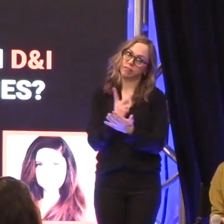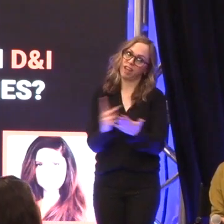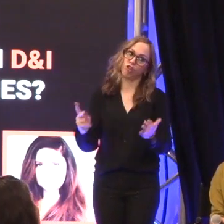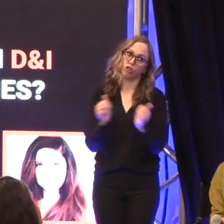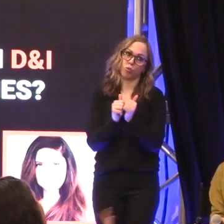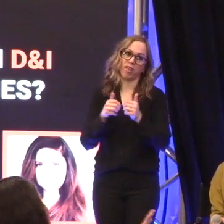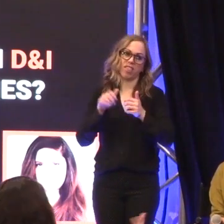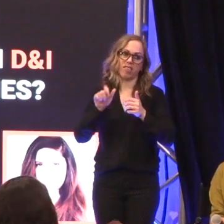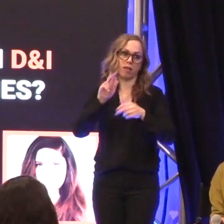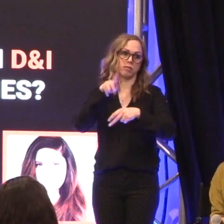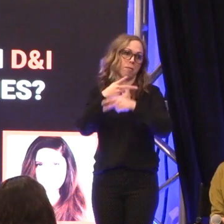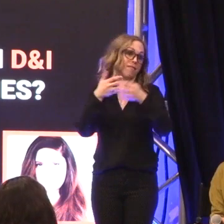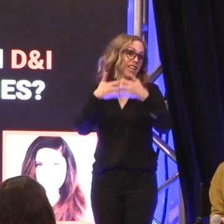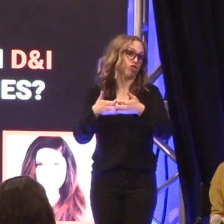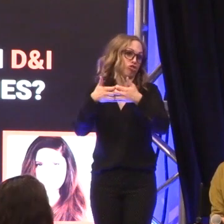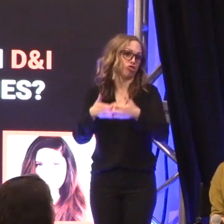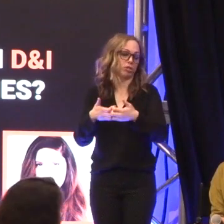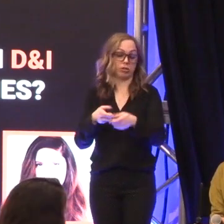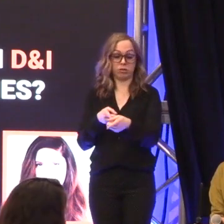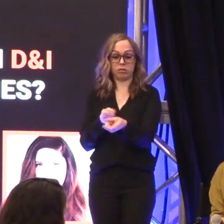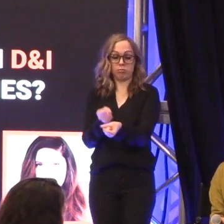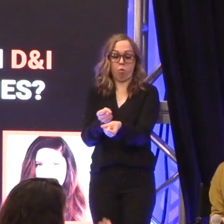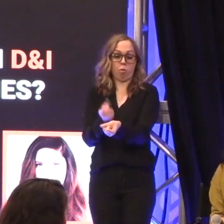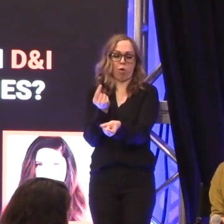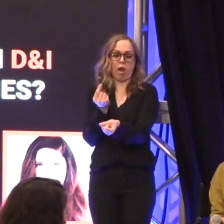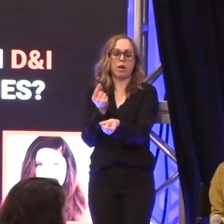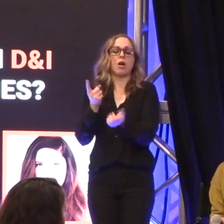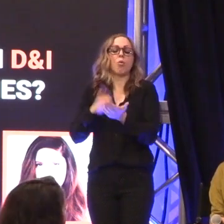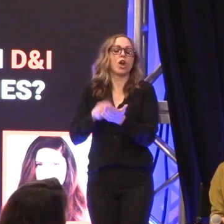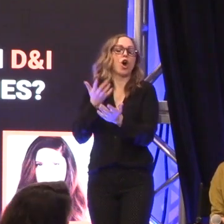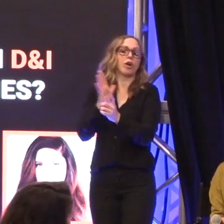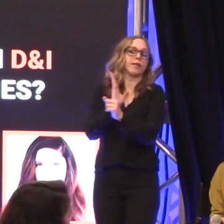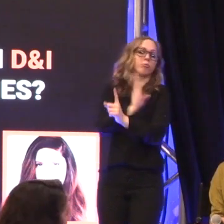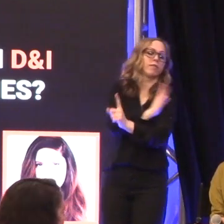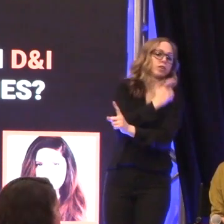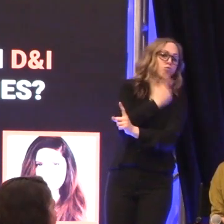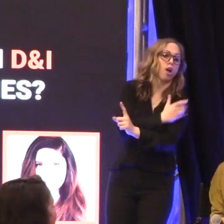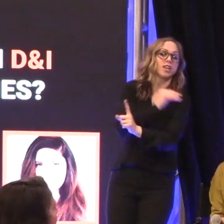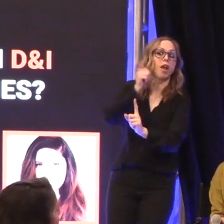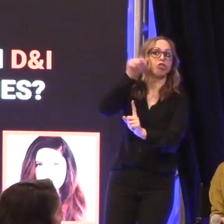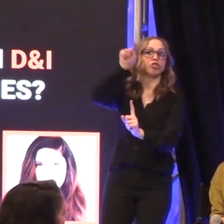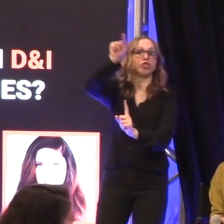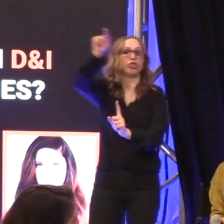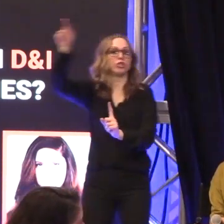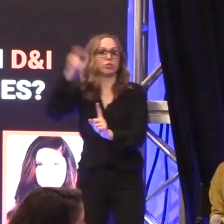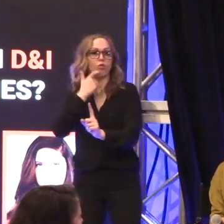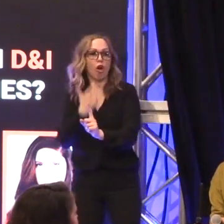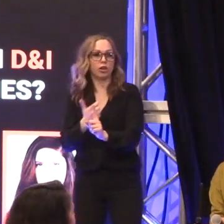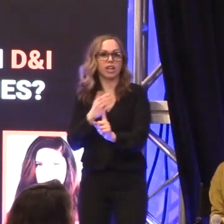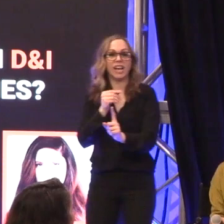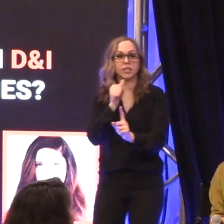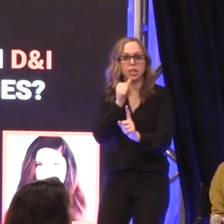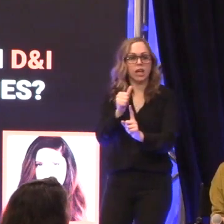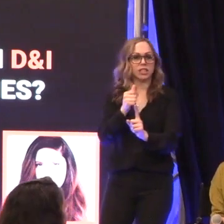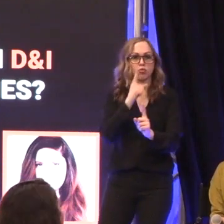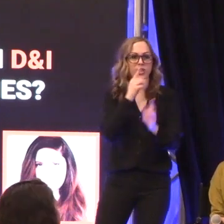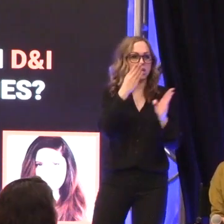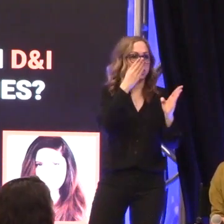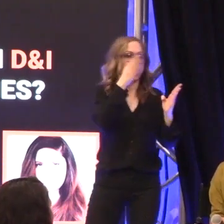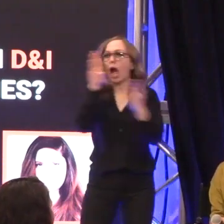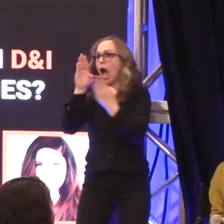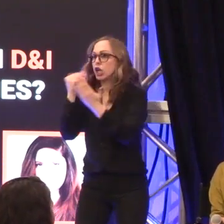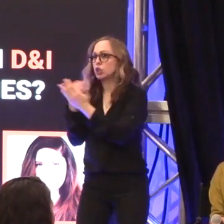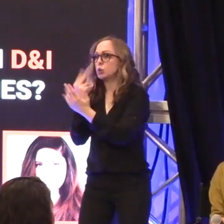engines, is that they're, you know, sort of driven by things you've already watched and everything everybody else has watched, and doesn't push you in new